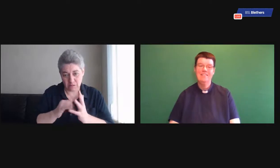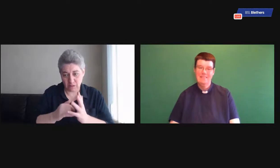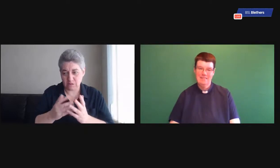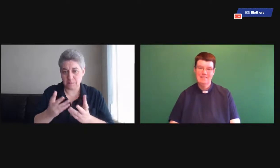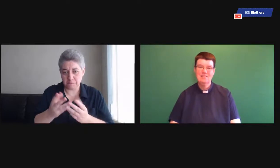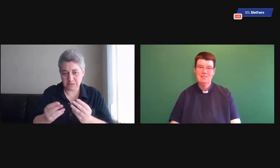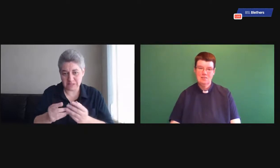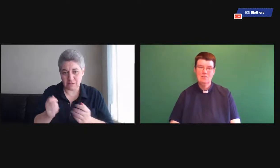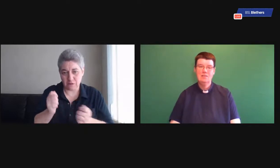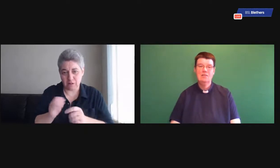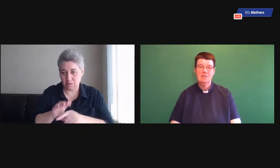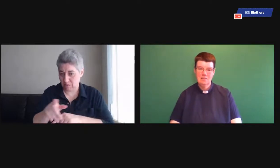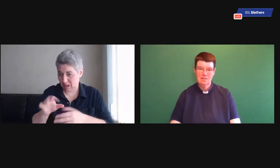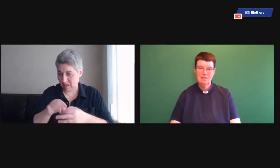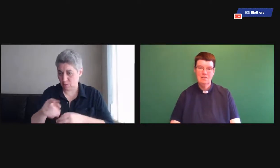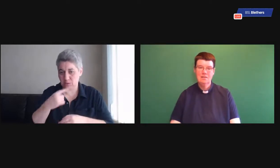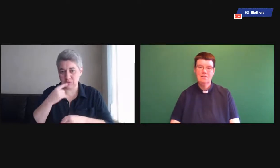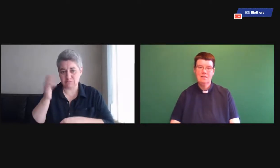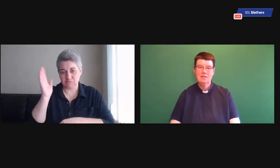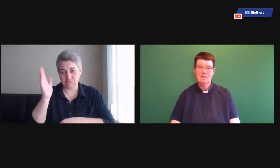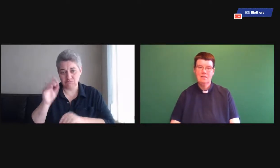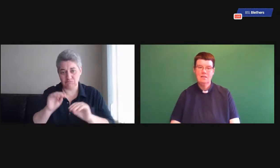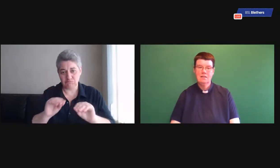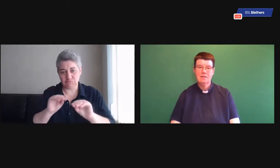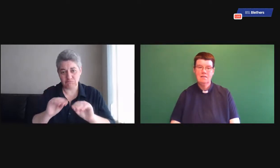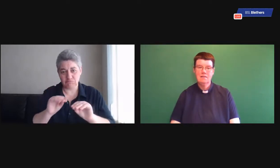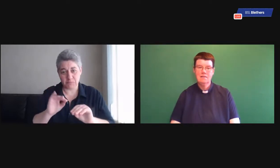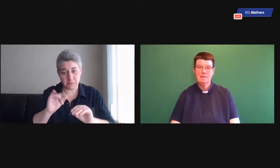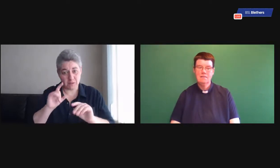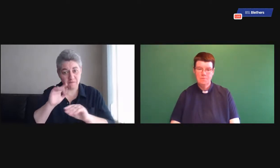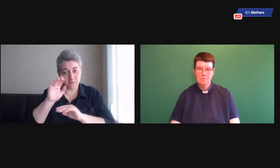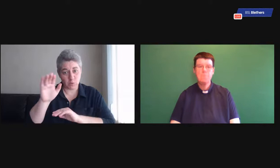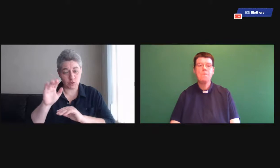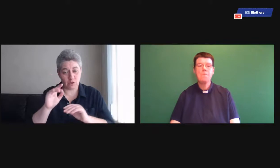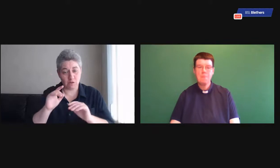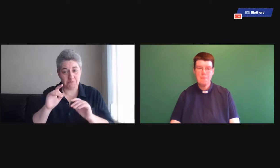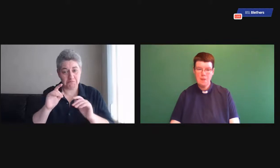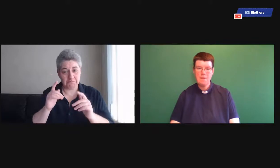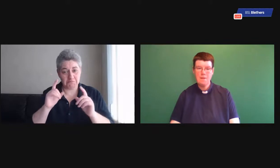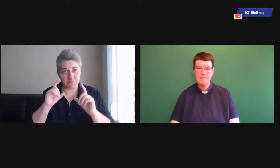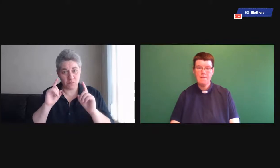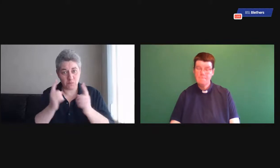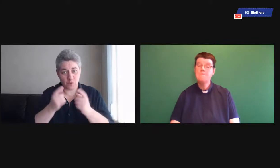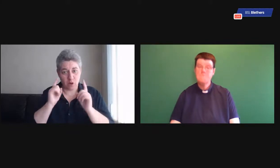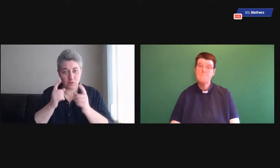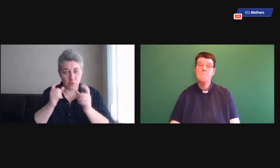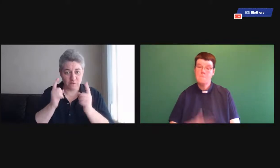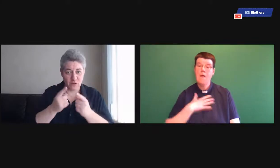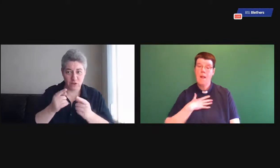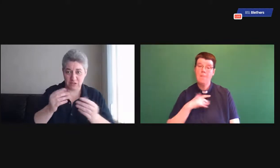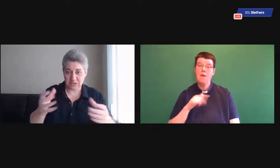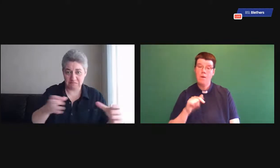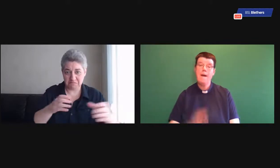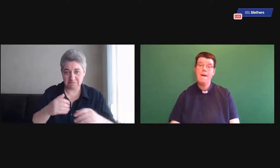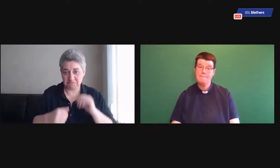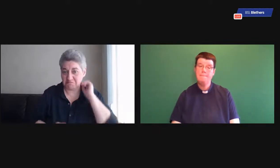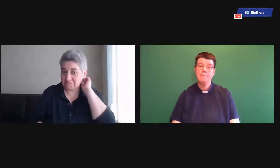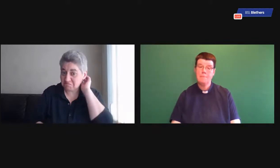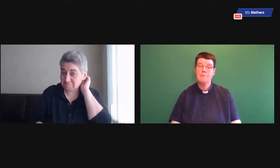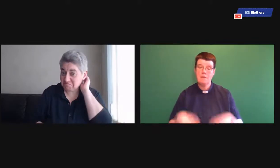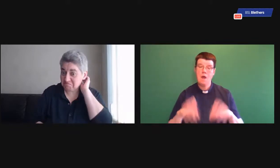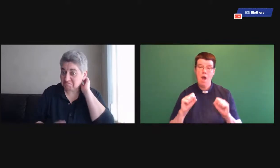have more deaf people coming in, and that you could get them training. So maybe in the future, that's